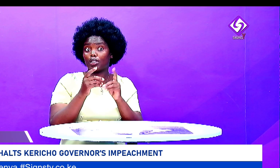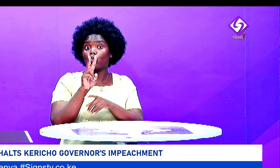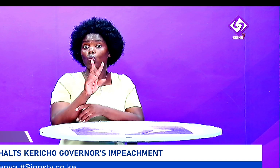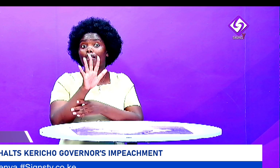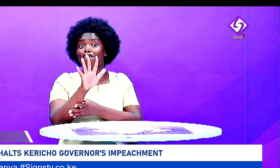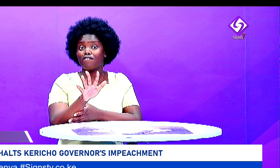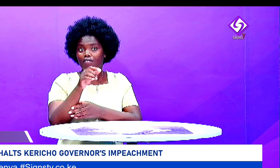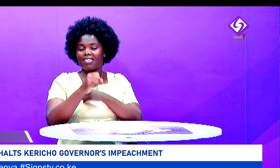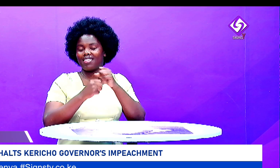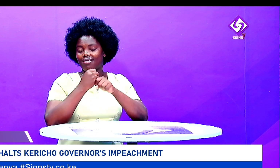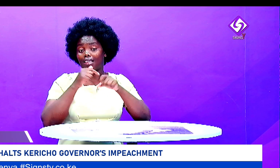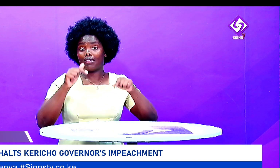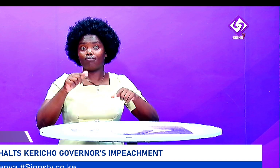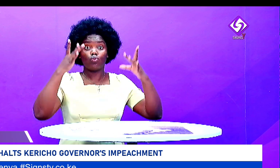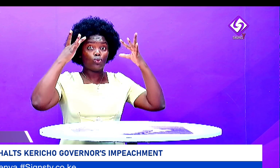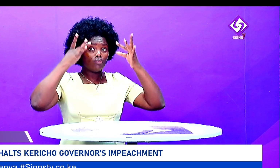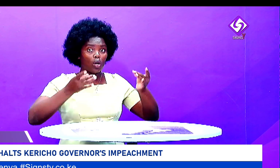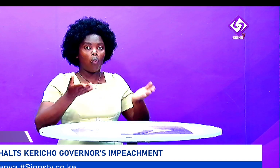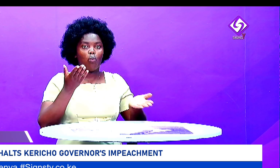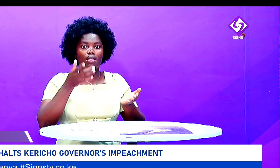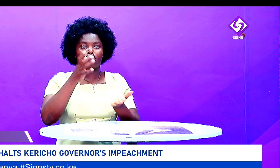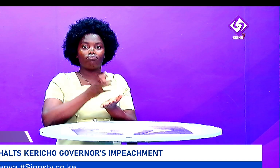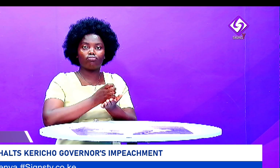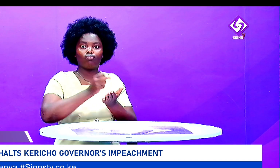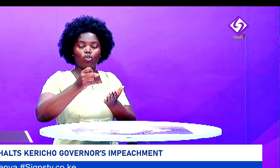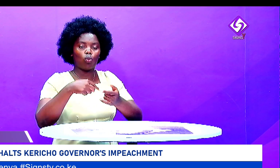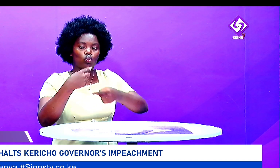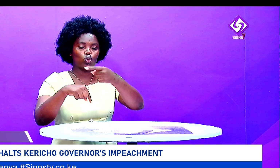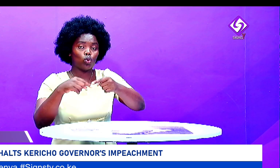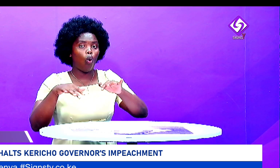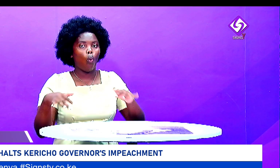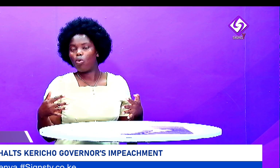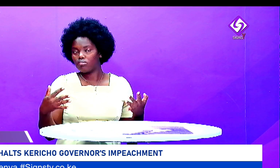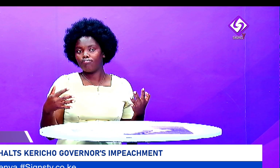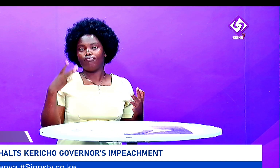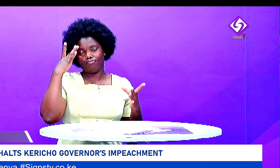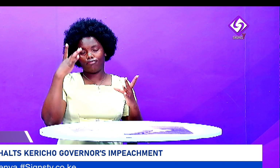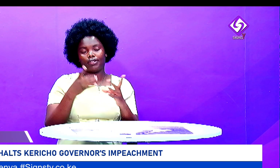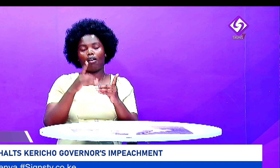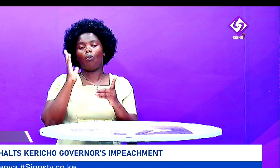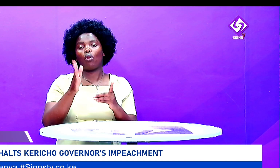will be heard on the 25th of August 2025 to decide whether the suspension should